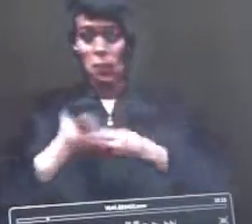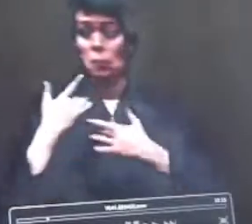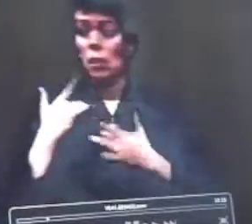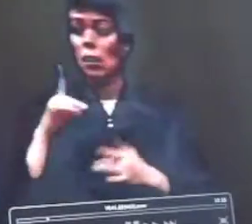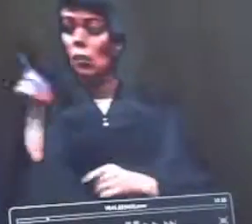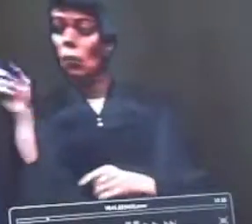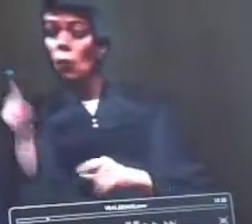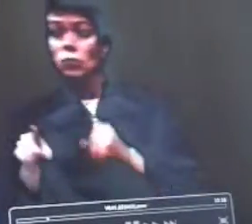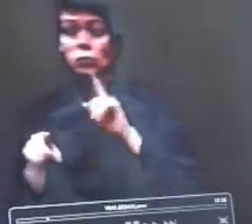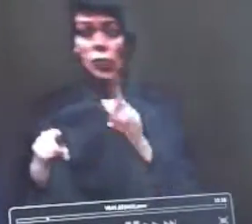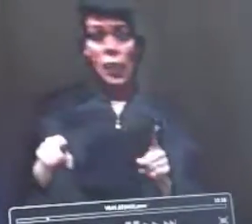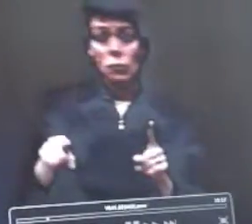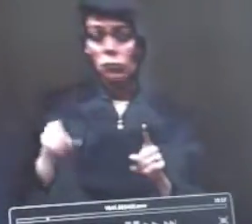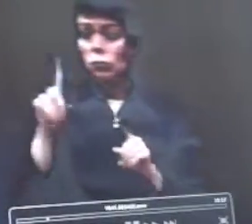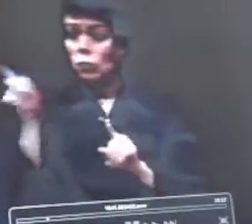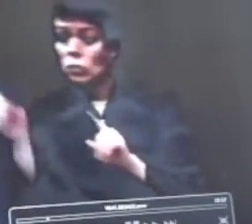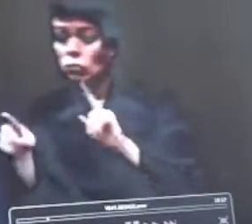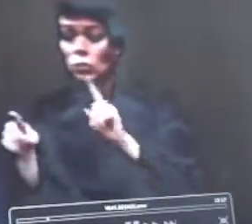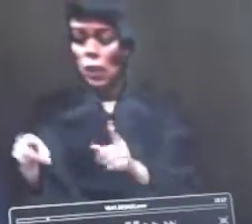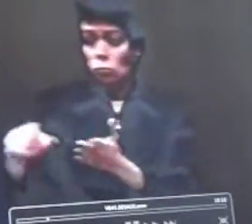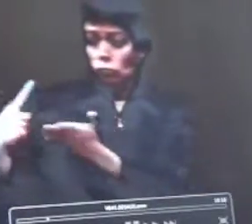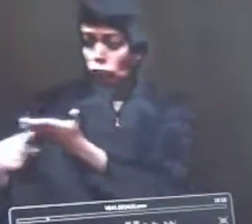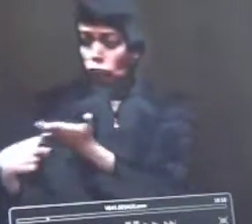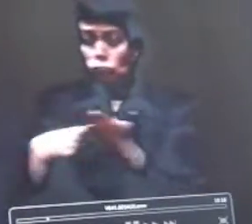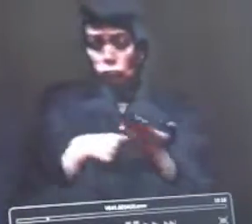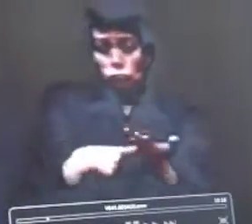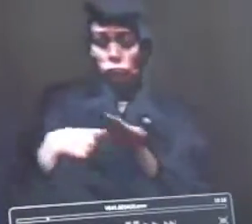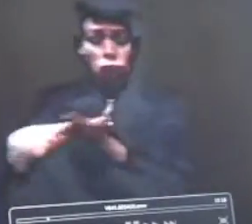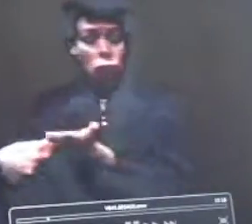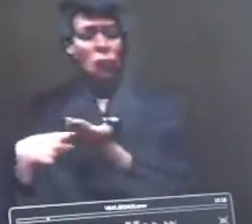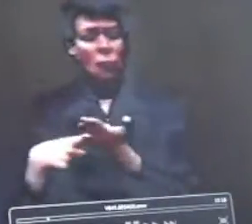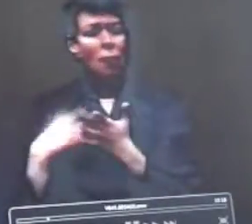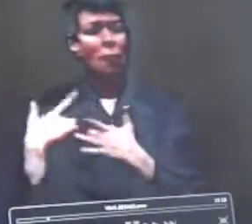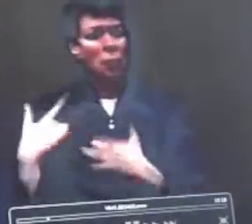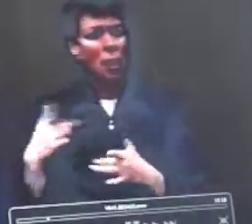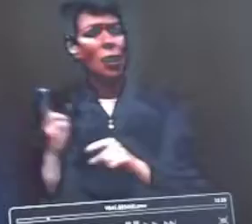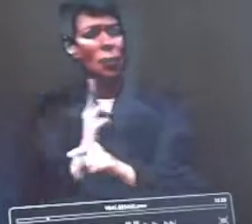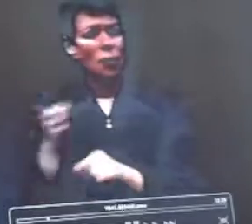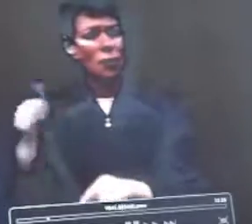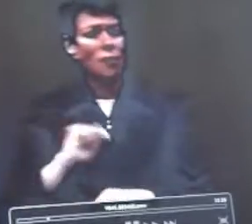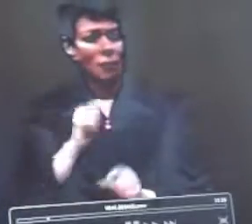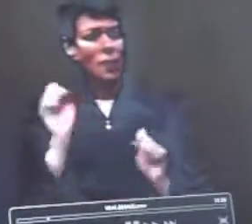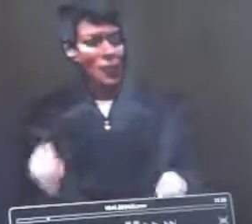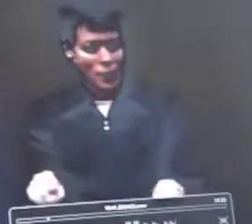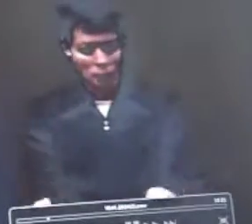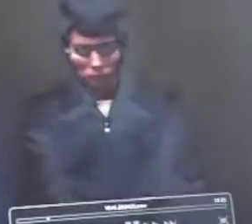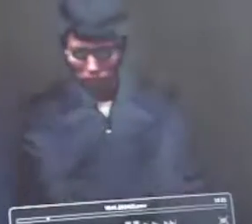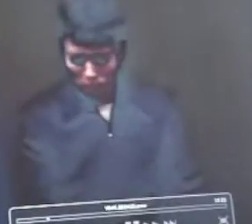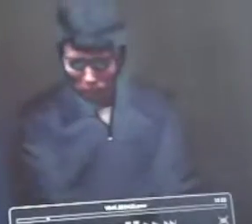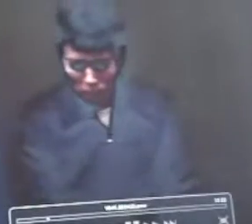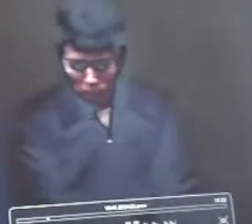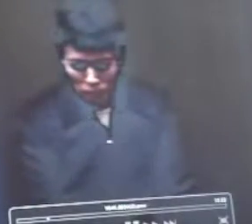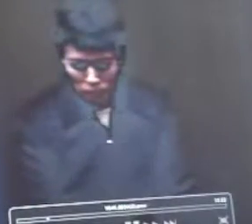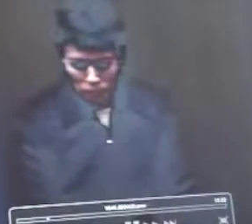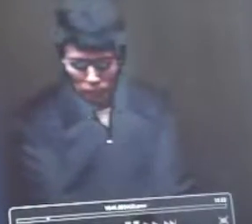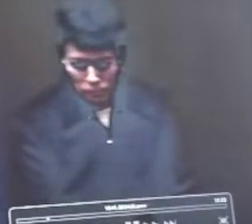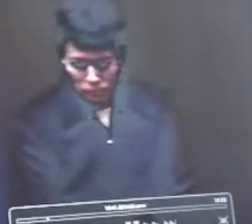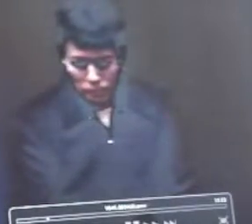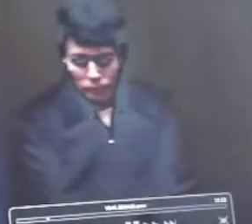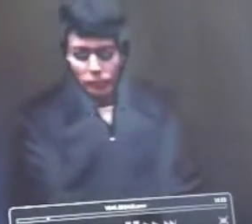If the information is a question and answer or a discussion, I can use consecutive interpreting as